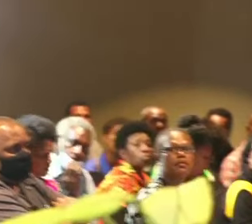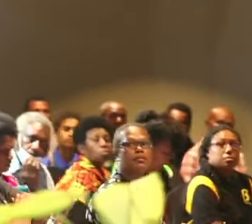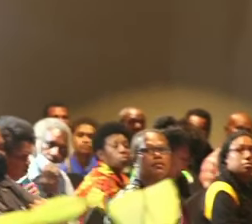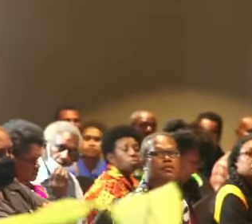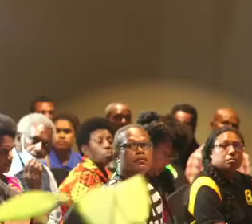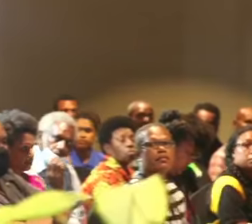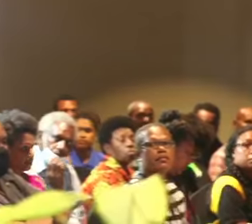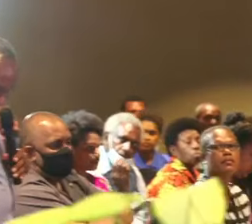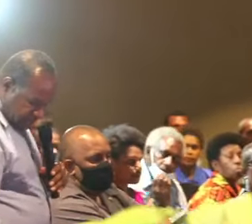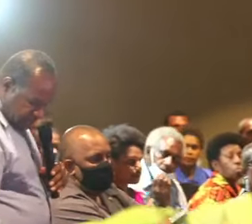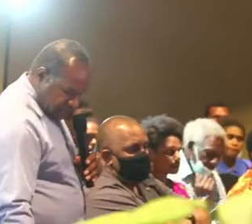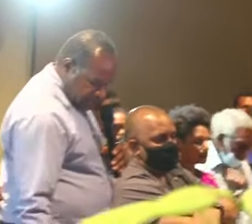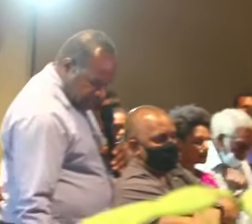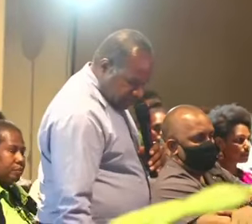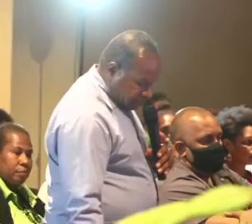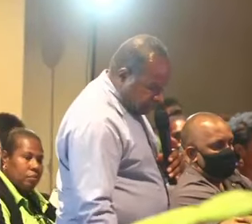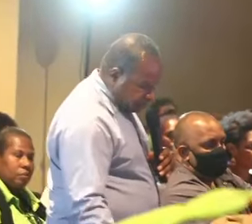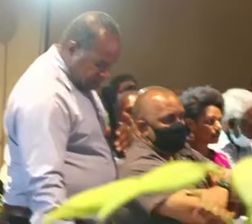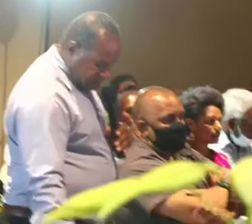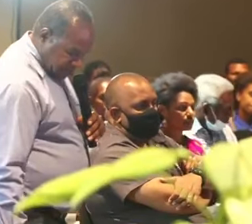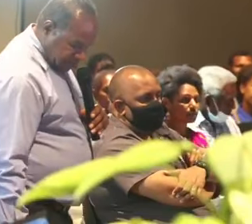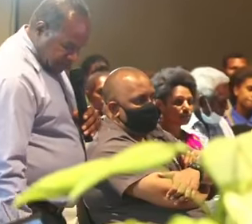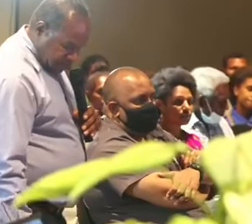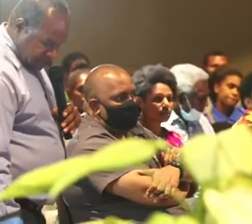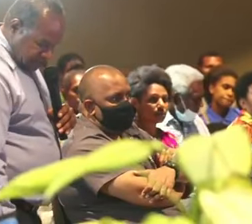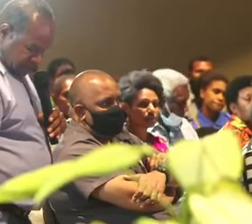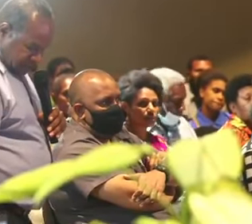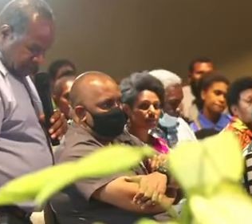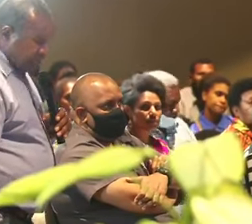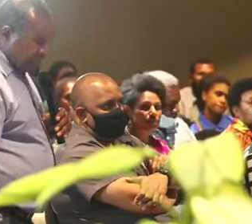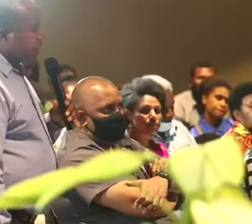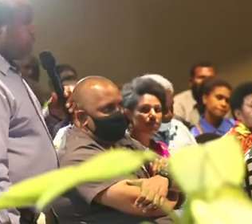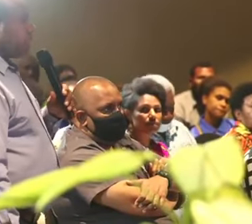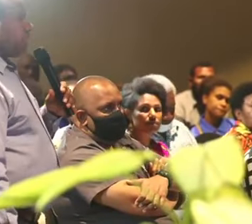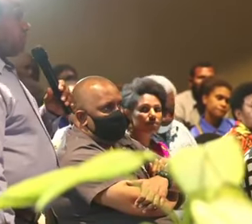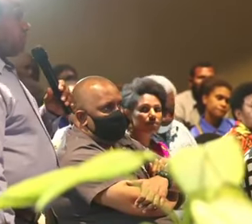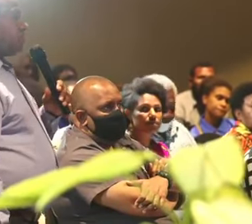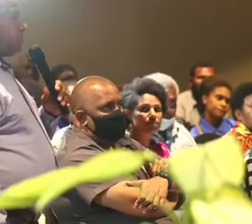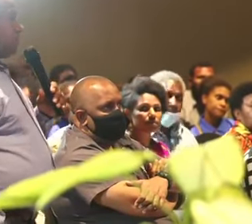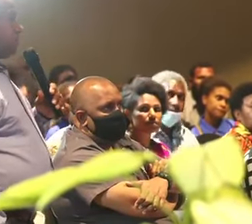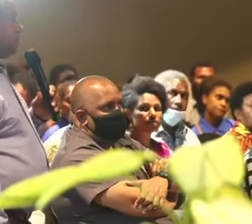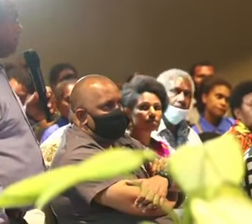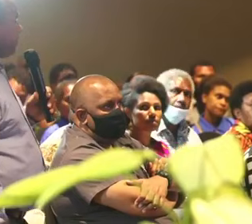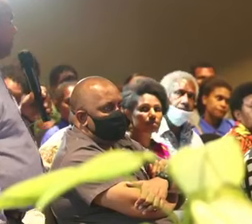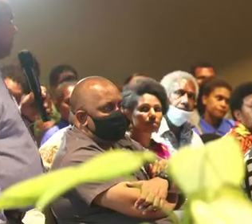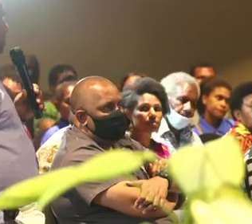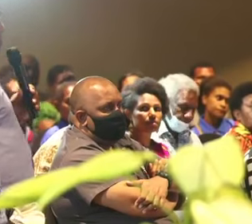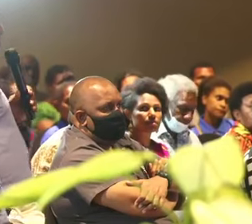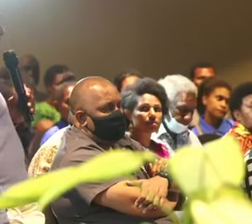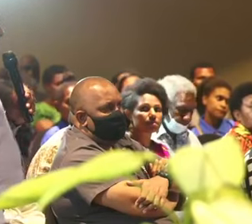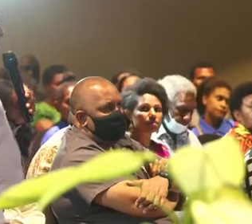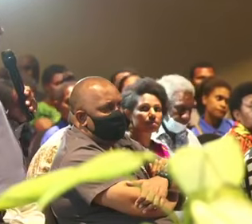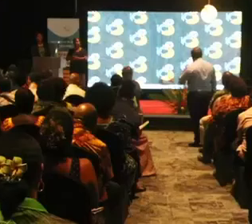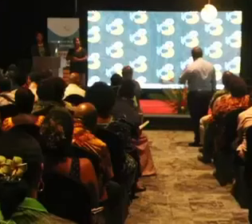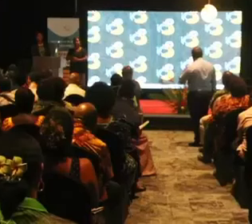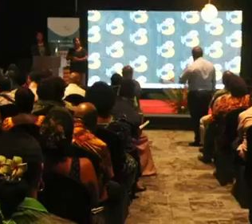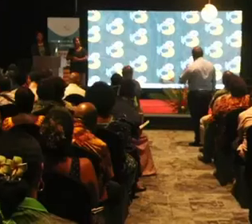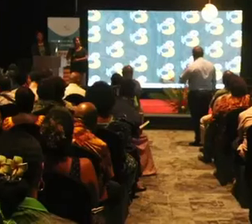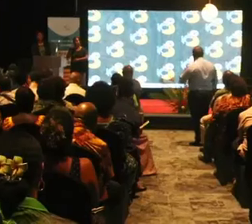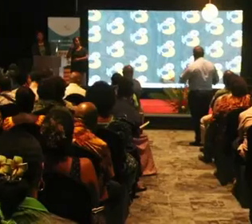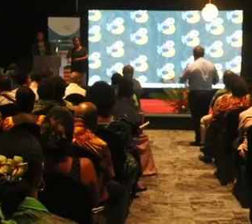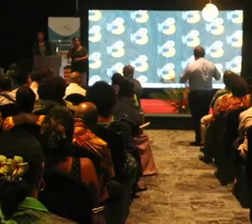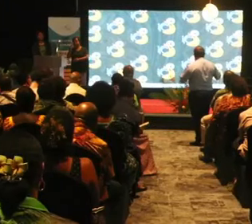physical planning, building permits, land title, and so forth. This law, by you looking,